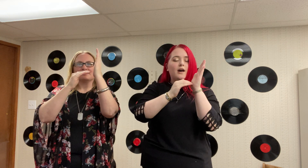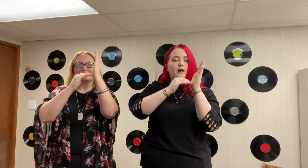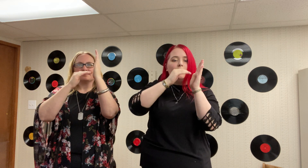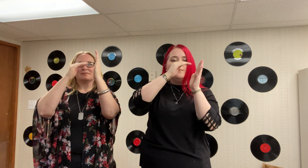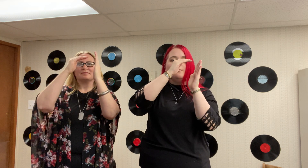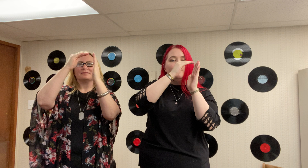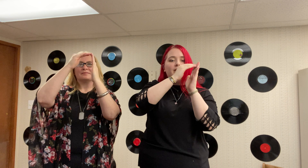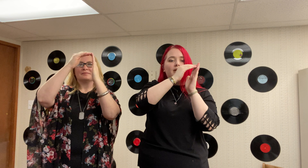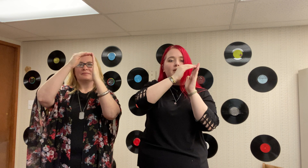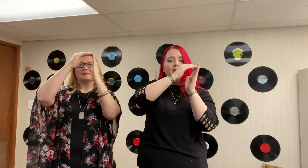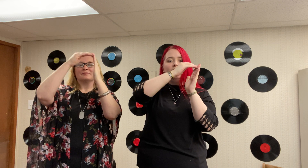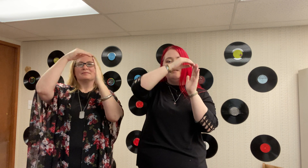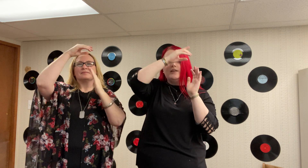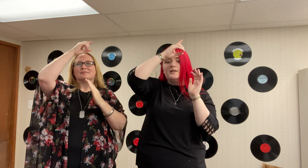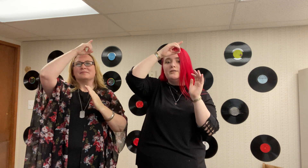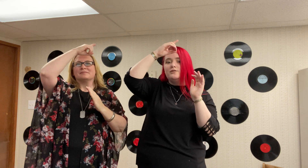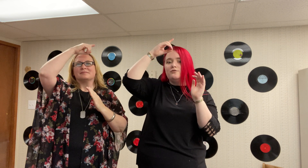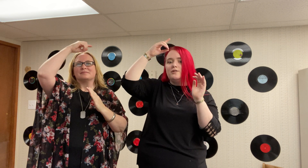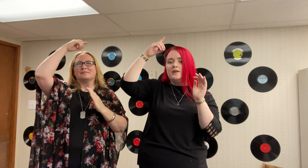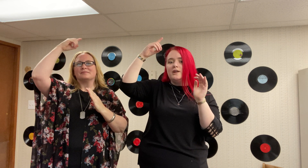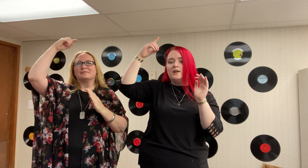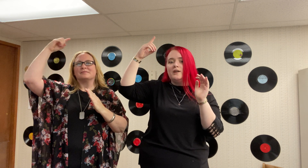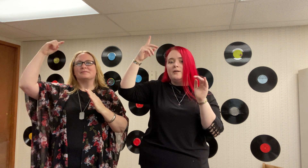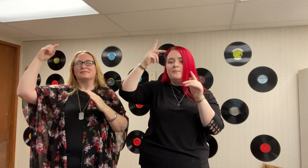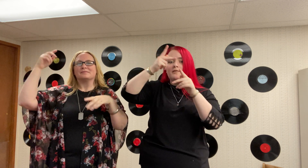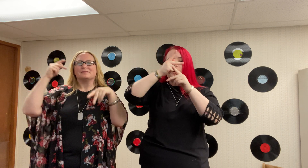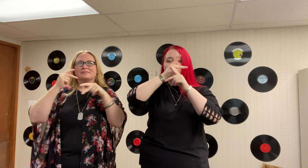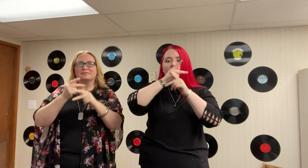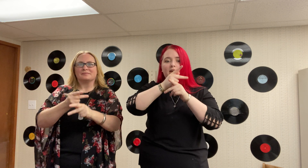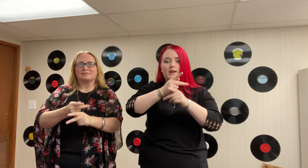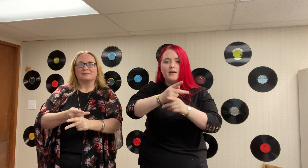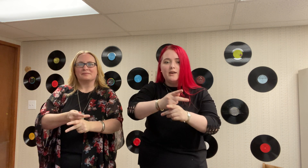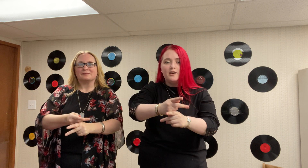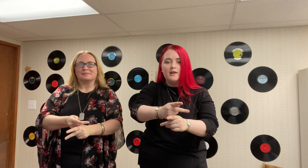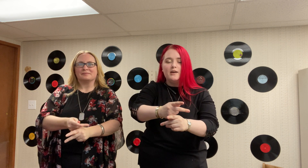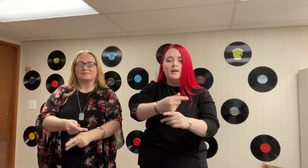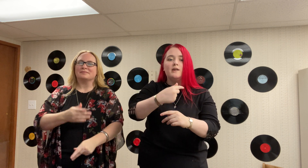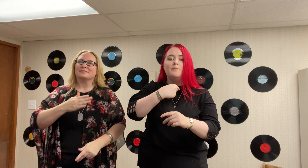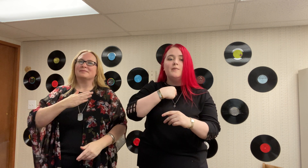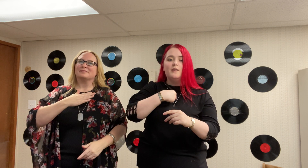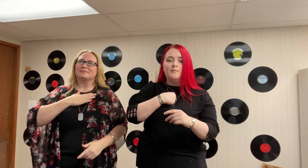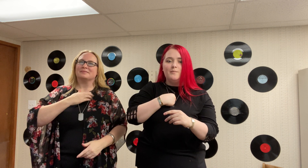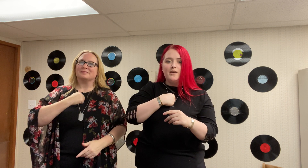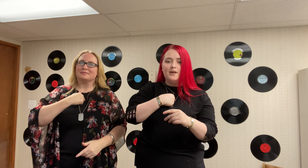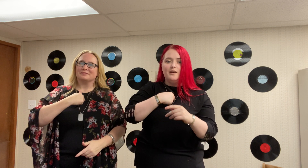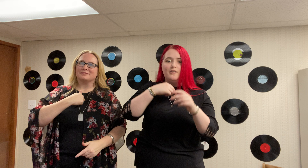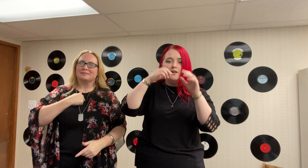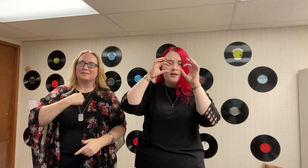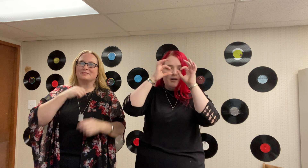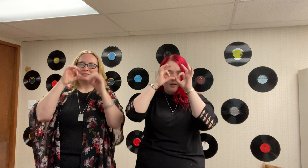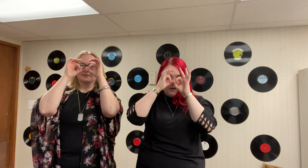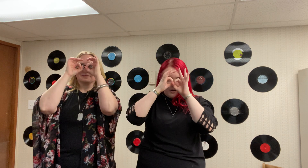A million dreams are keeping me